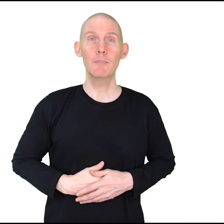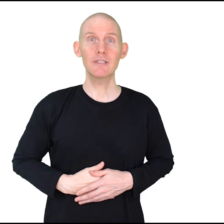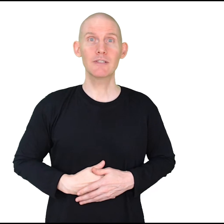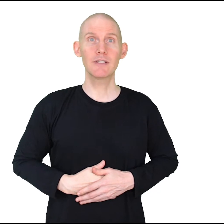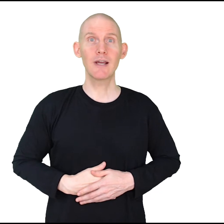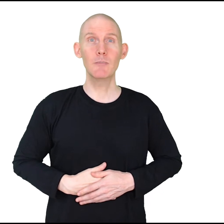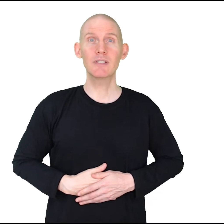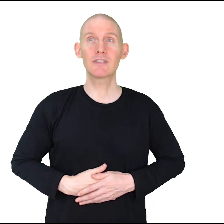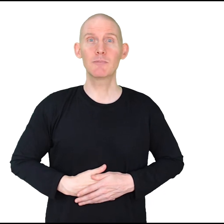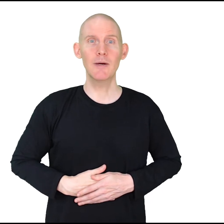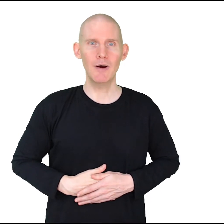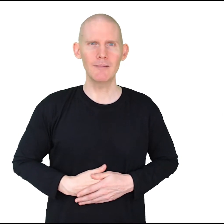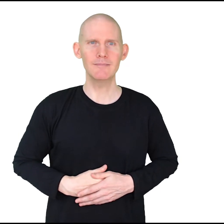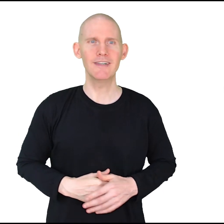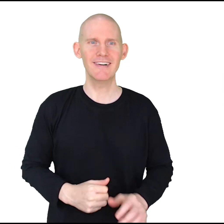as in I miss my mom.